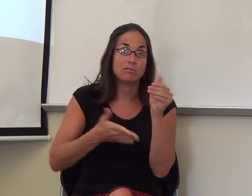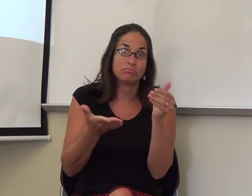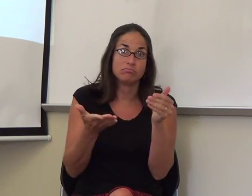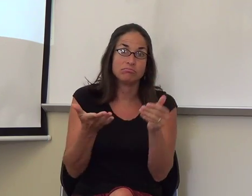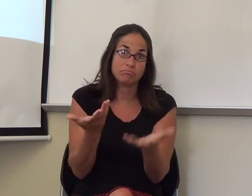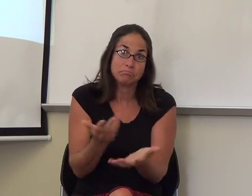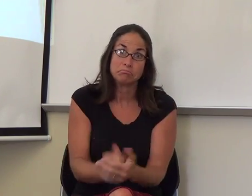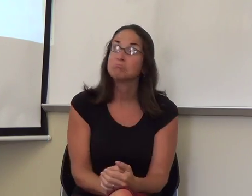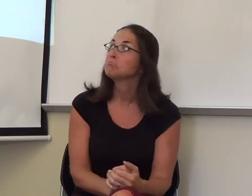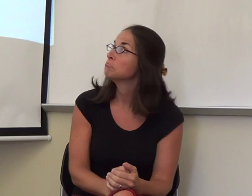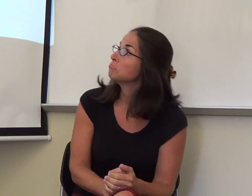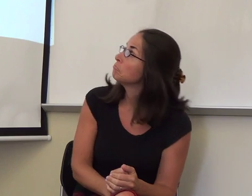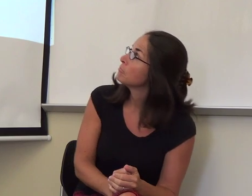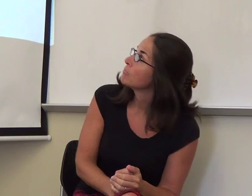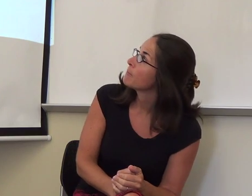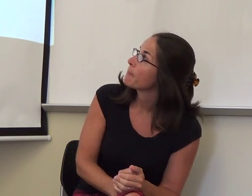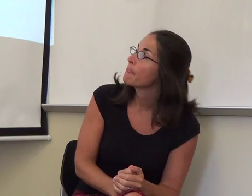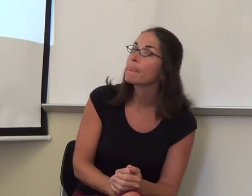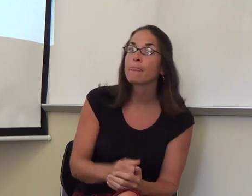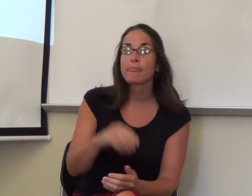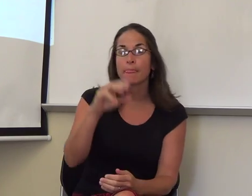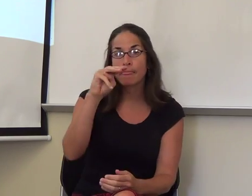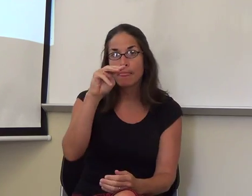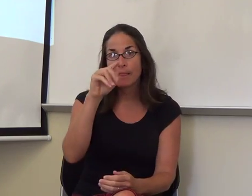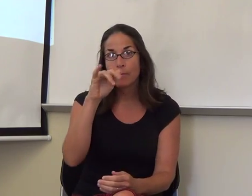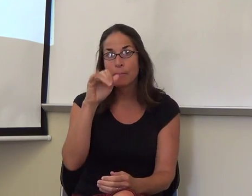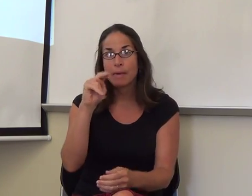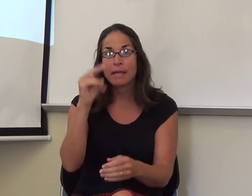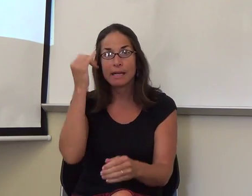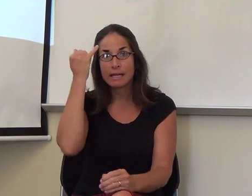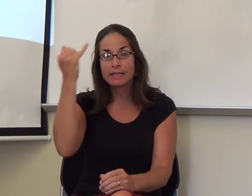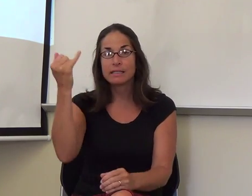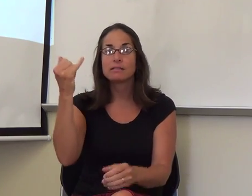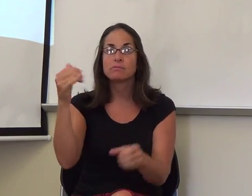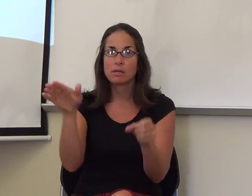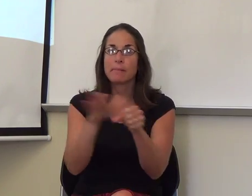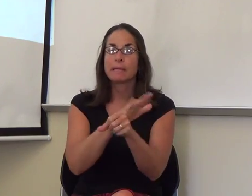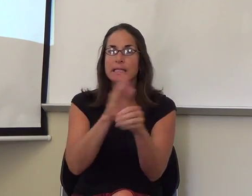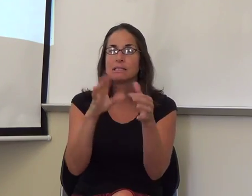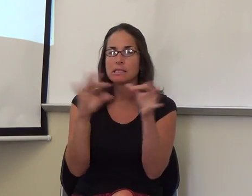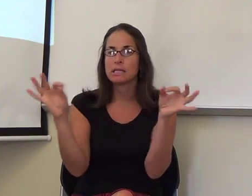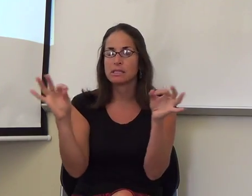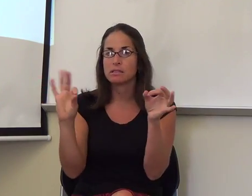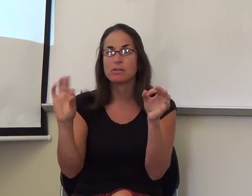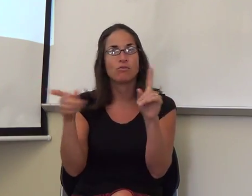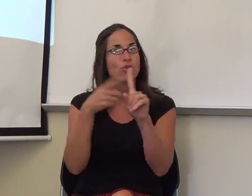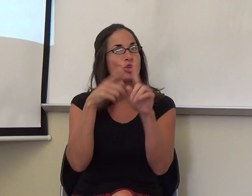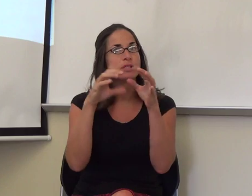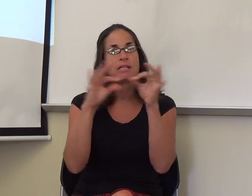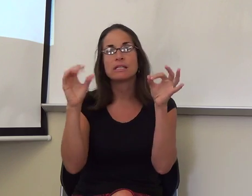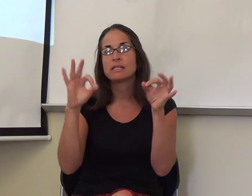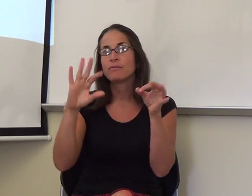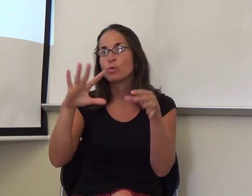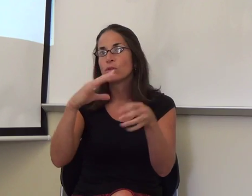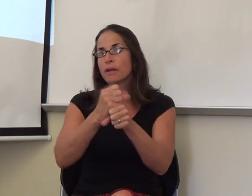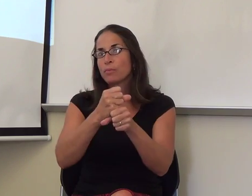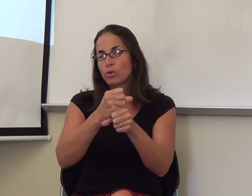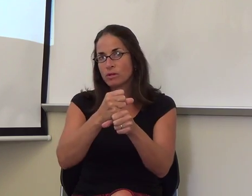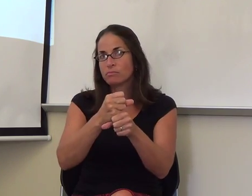okay? Your main idea, which should be a complete sentence, is the first sentence of your summary. People buy things